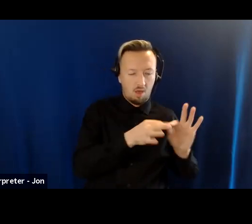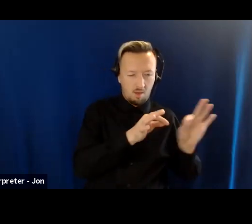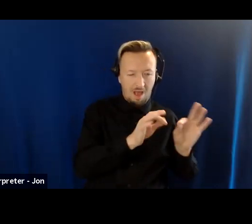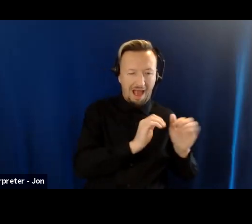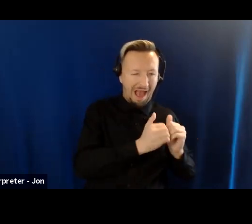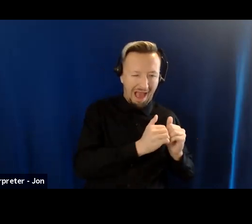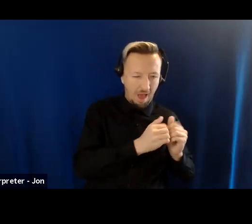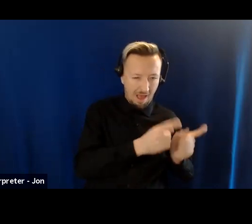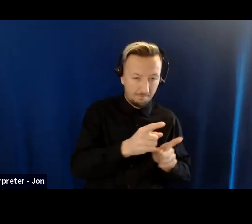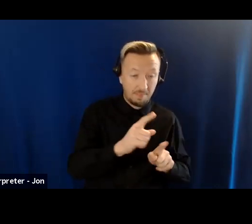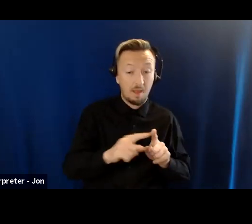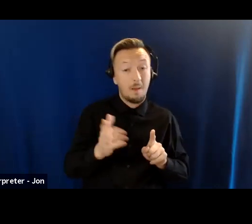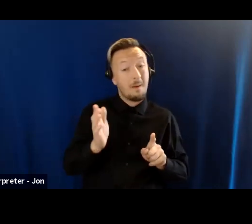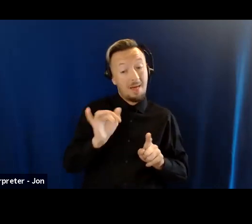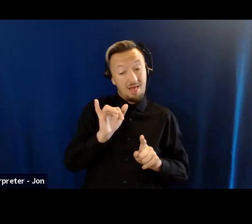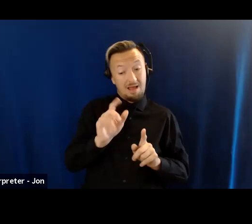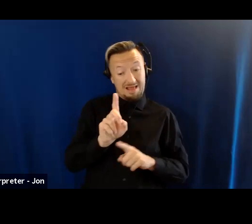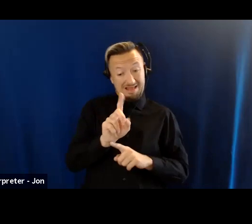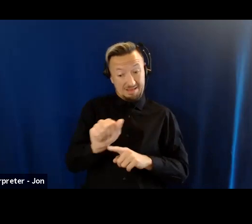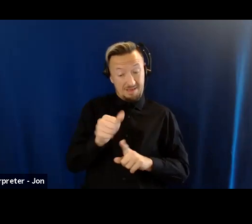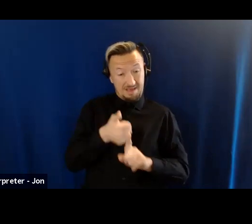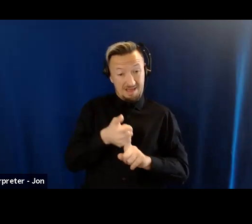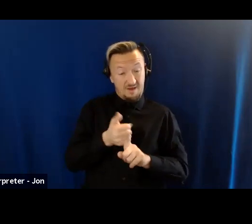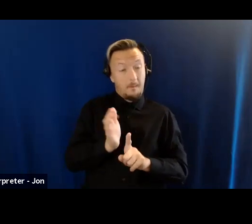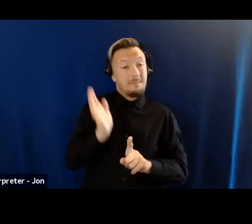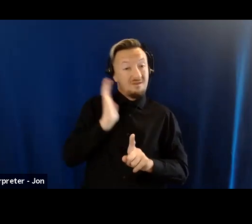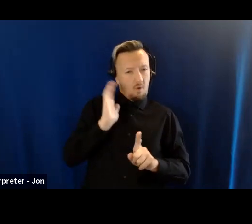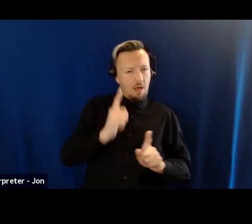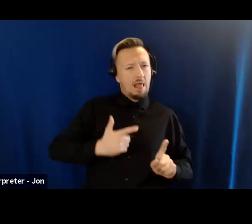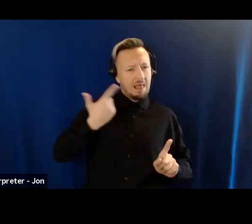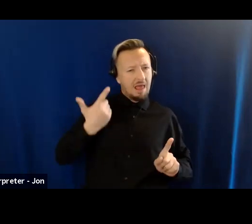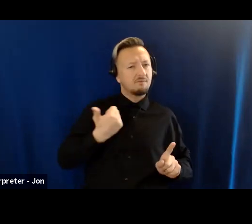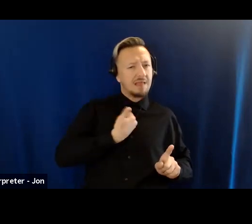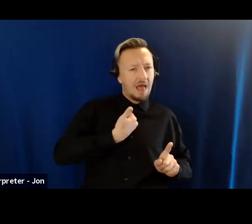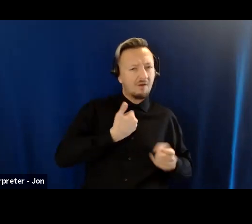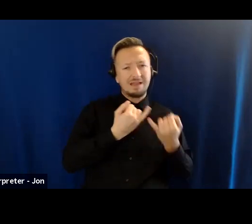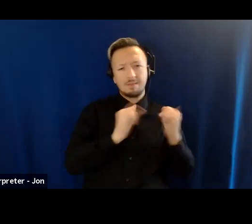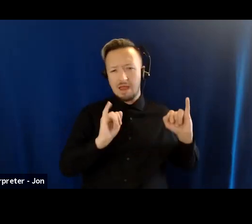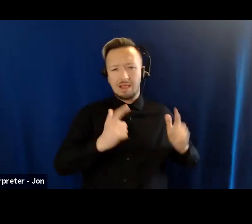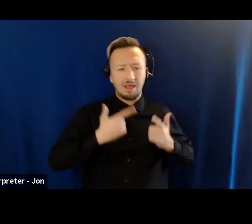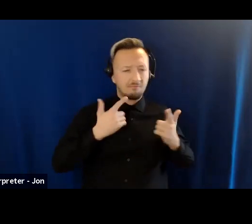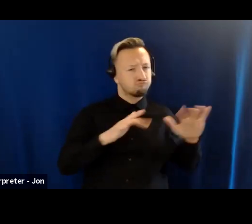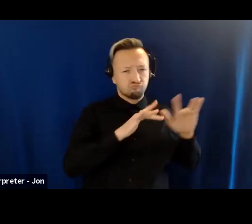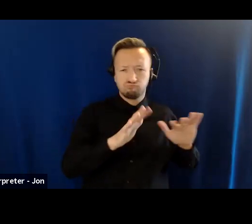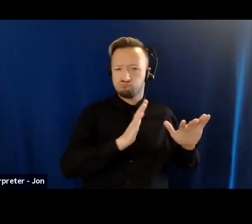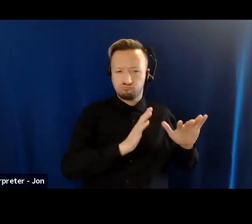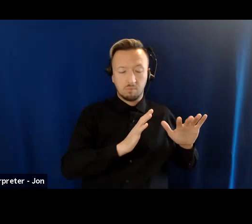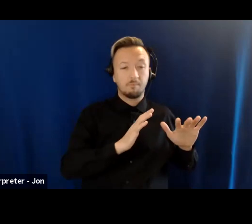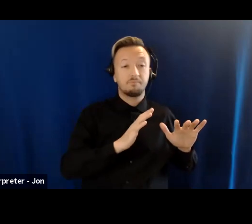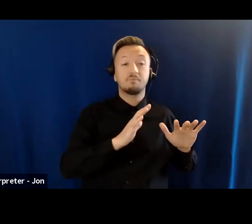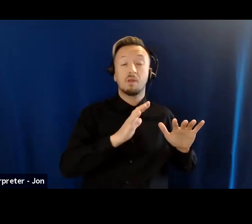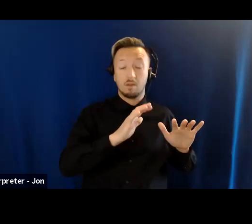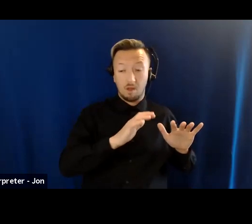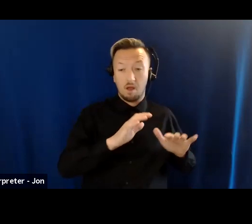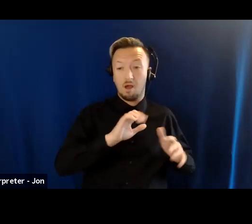were previously living independently just fine on their own in the community. Once they go to institutions, it's hard